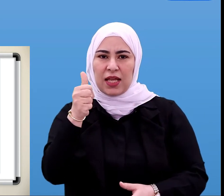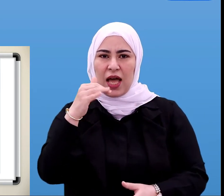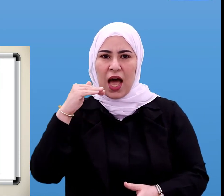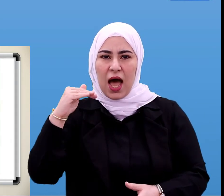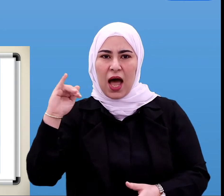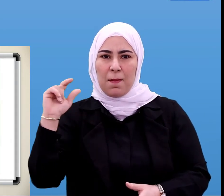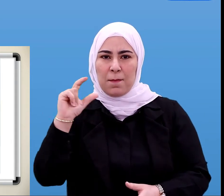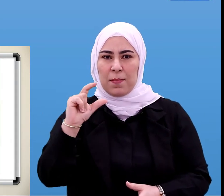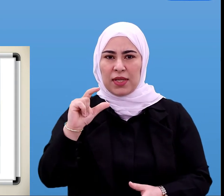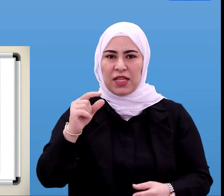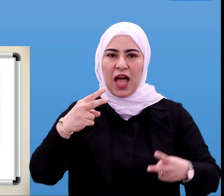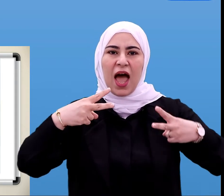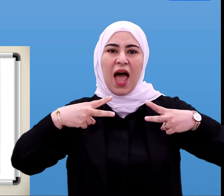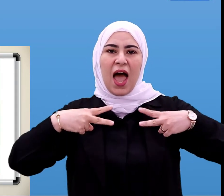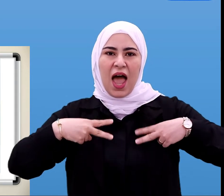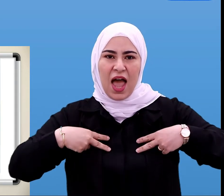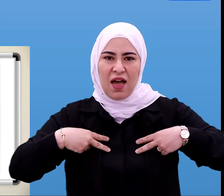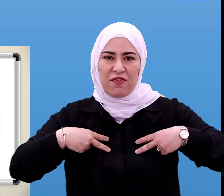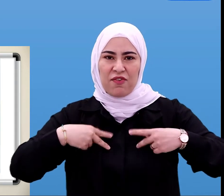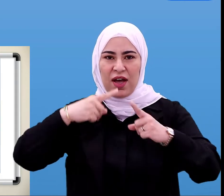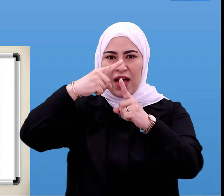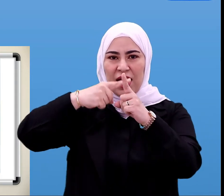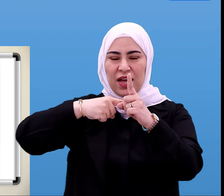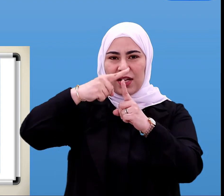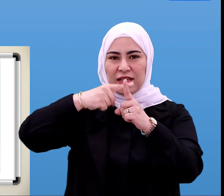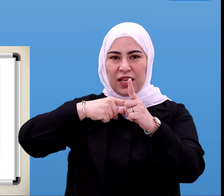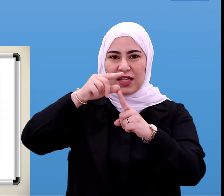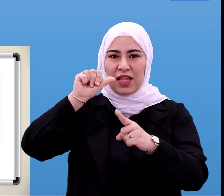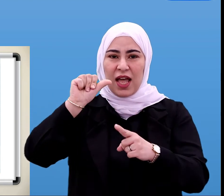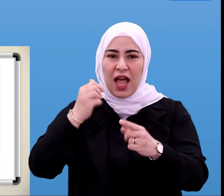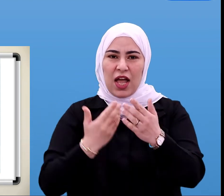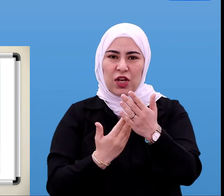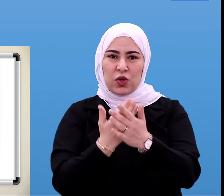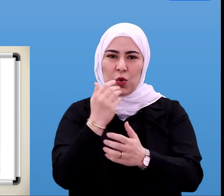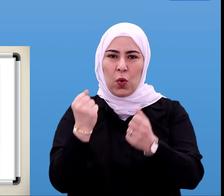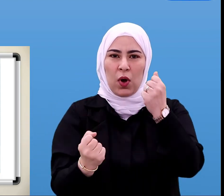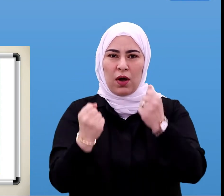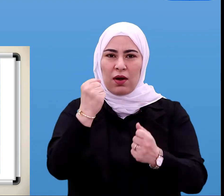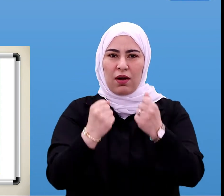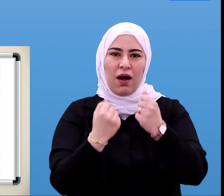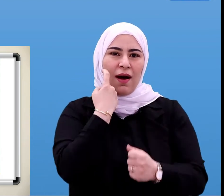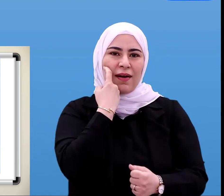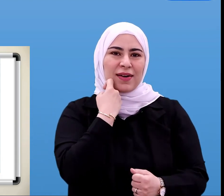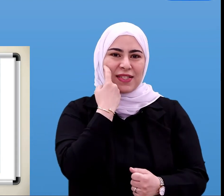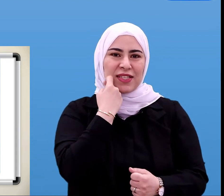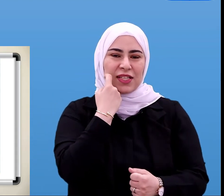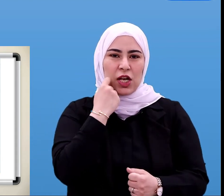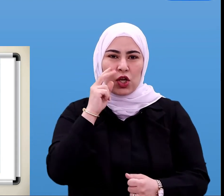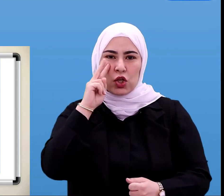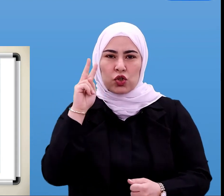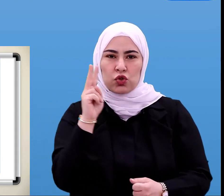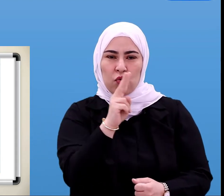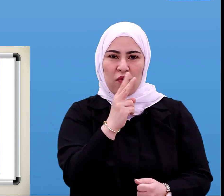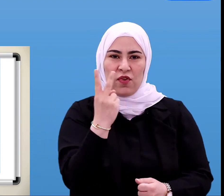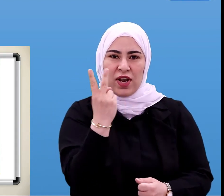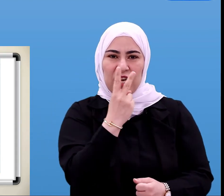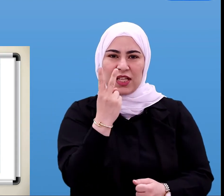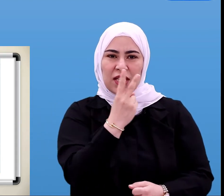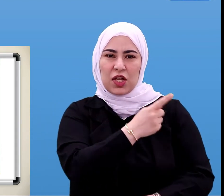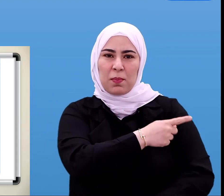car recently. You see here, in both examples, I highlighted two words in